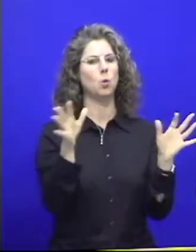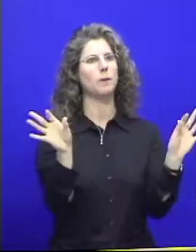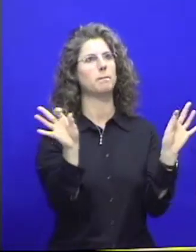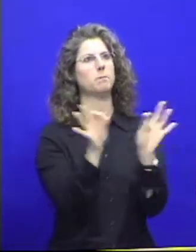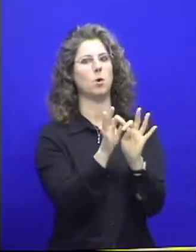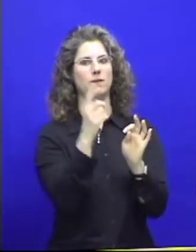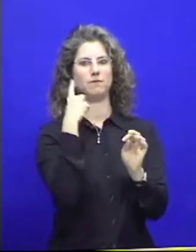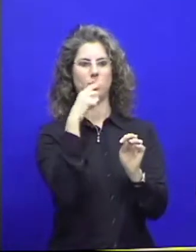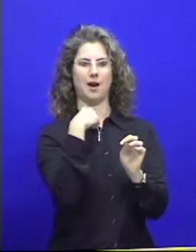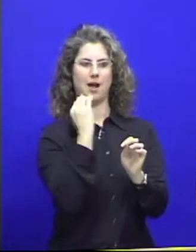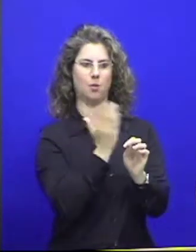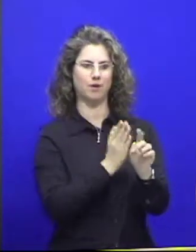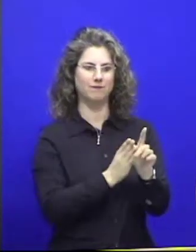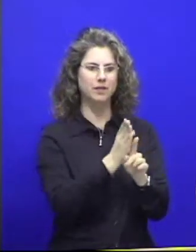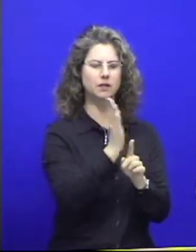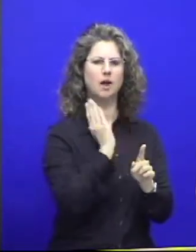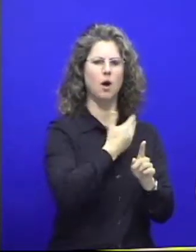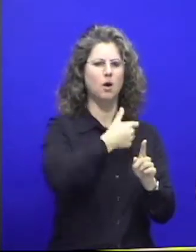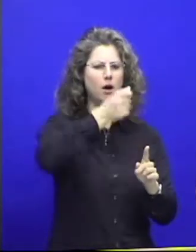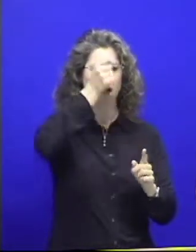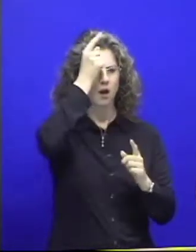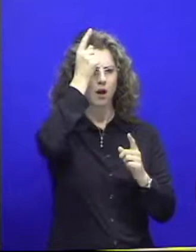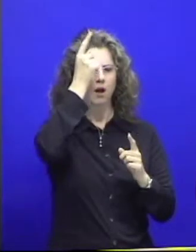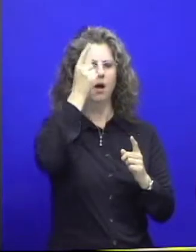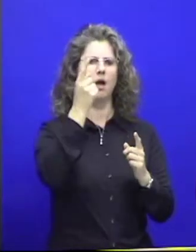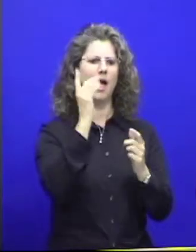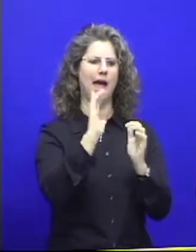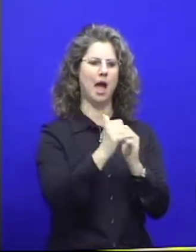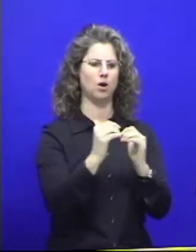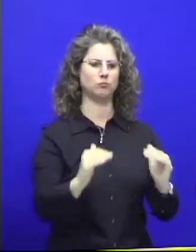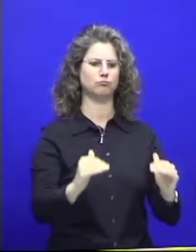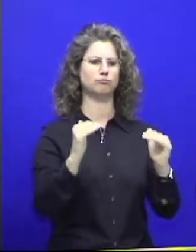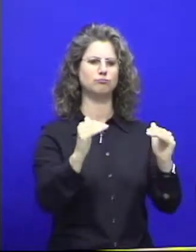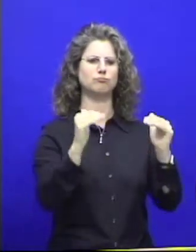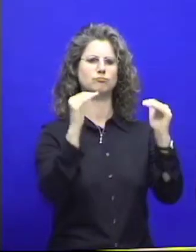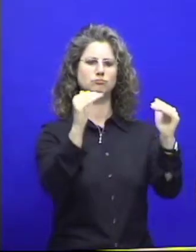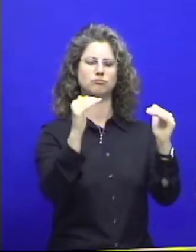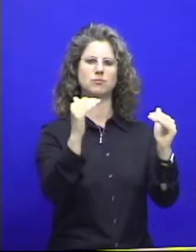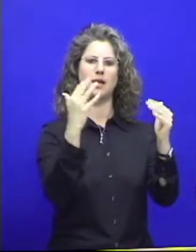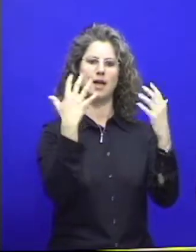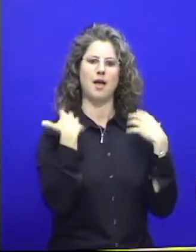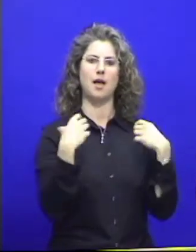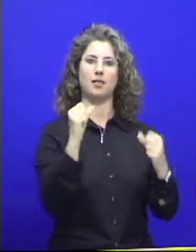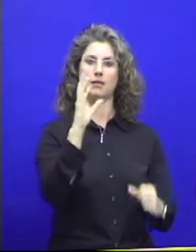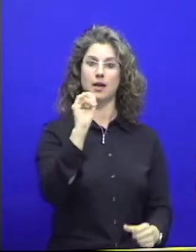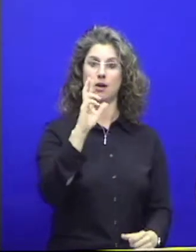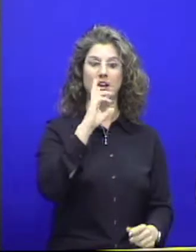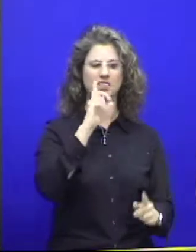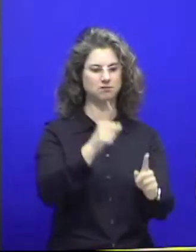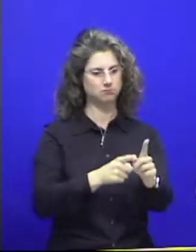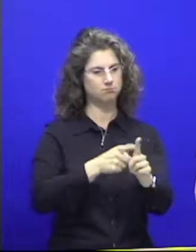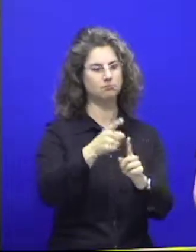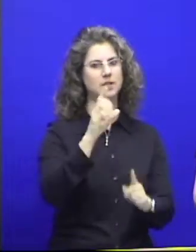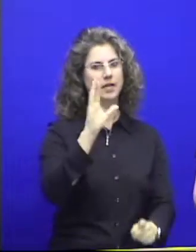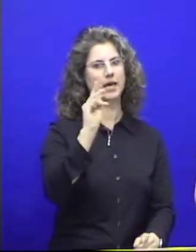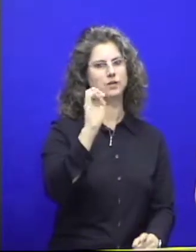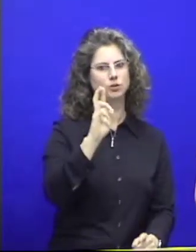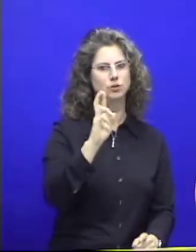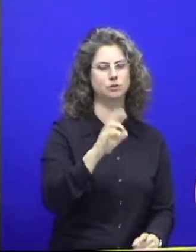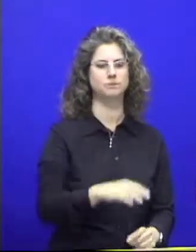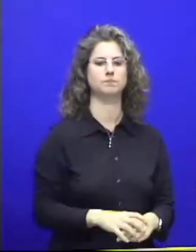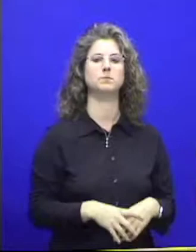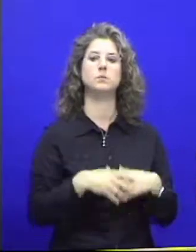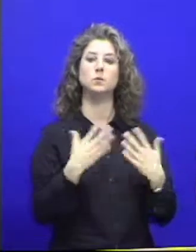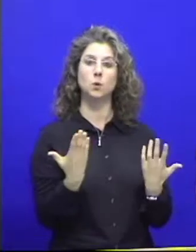important to our understanding of how to advance healthcare, and especially cancer care. So what is a